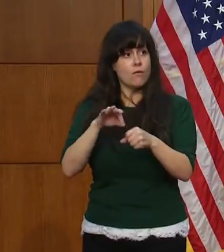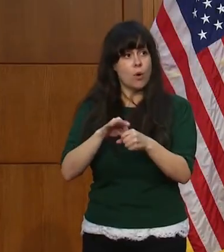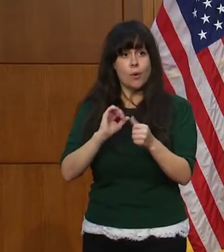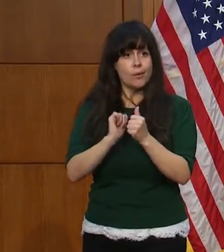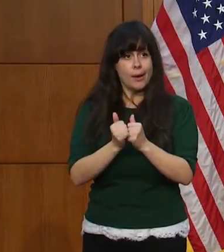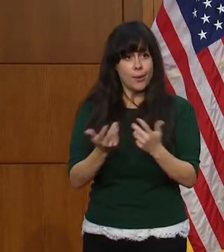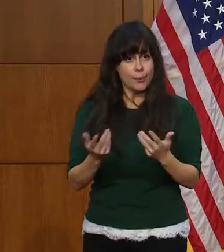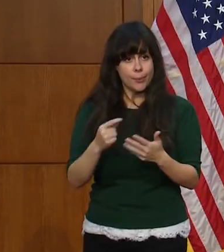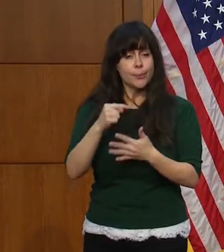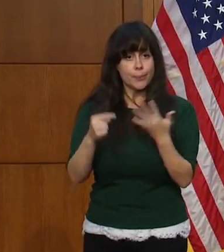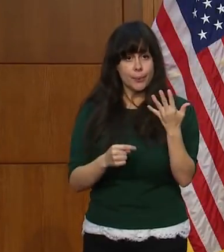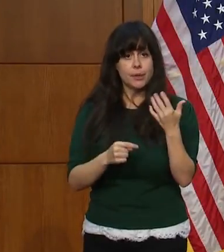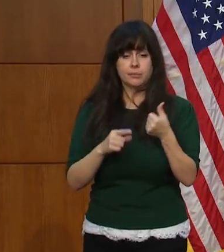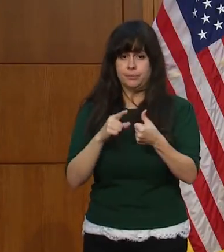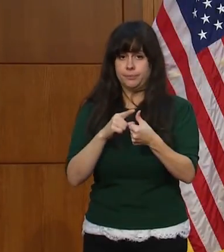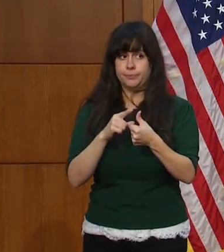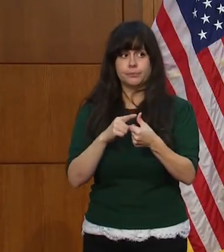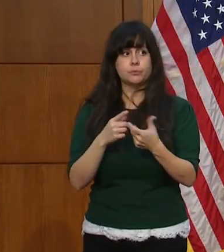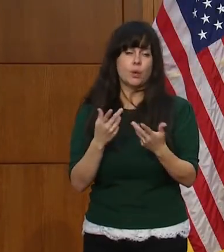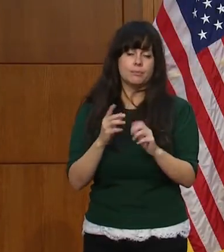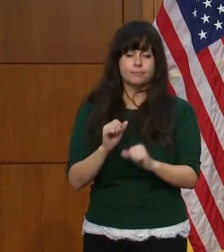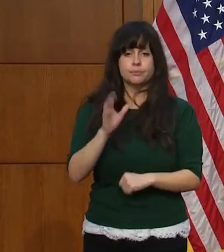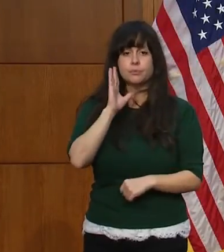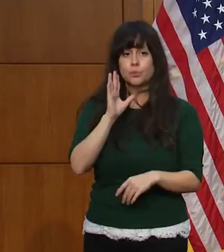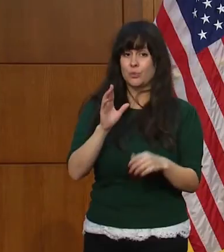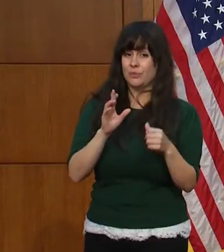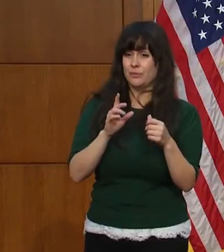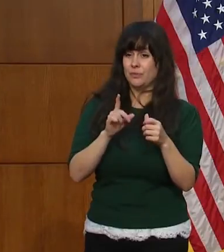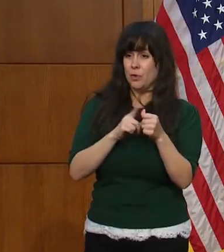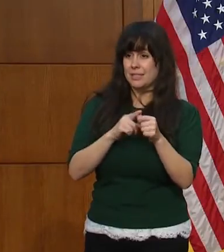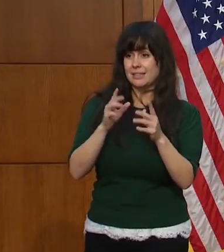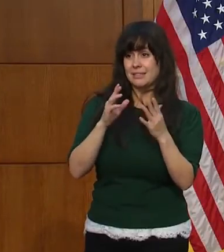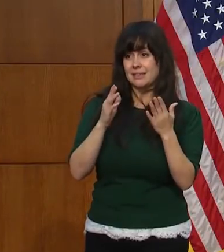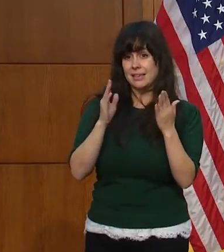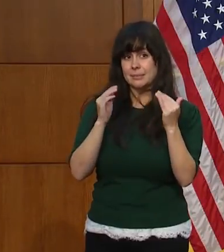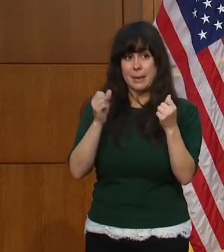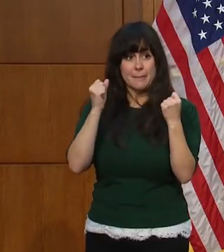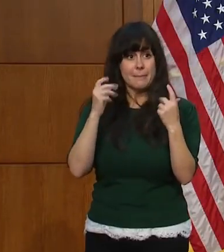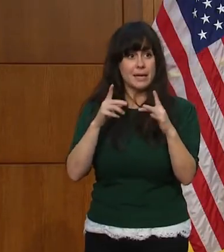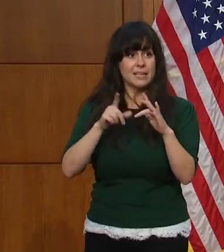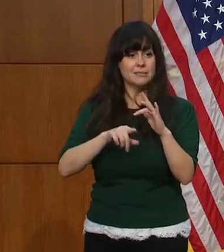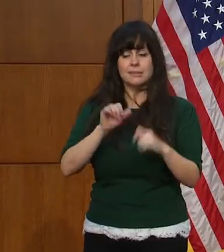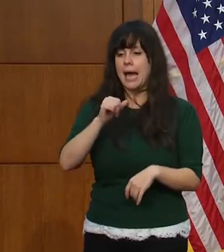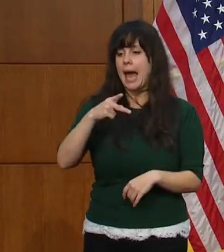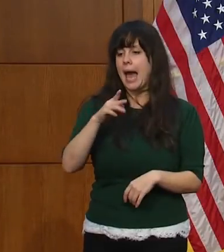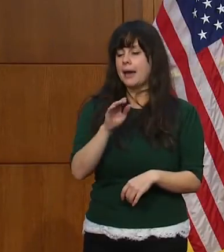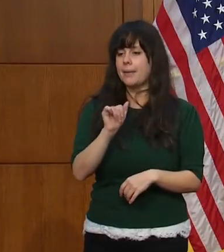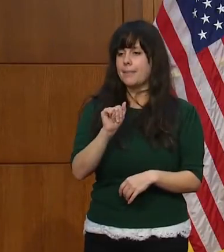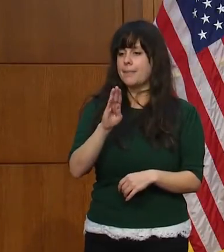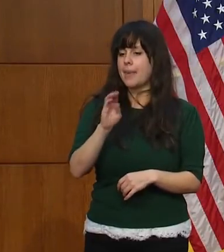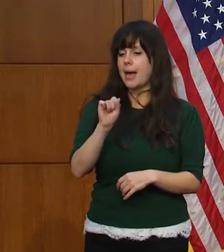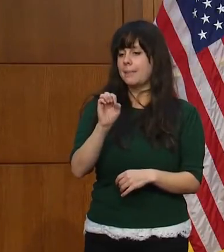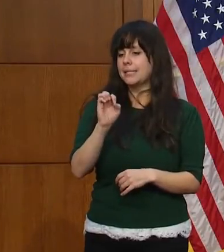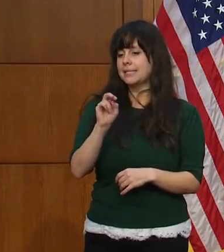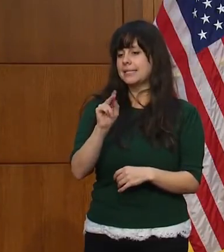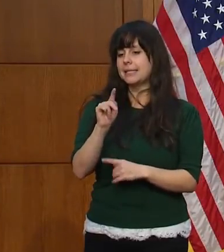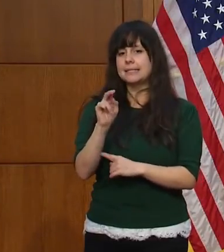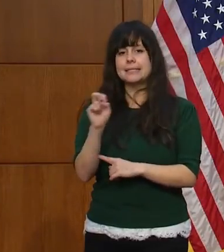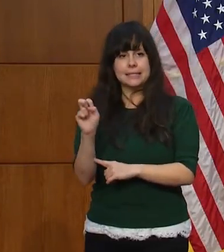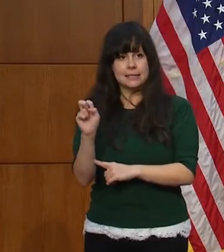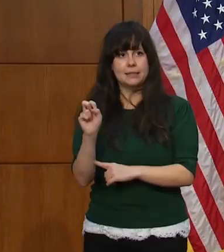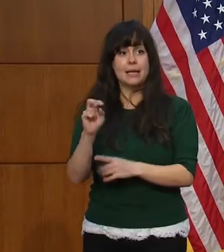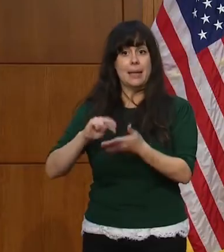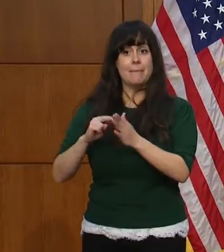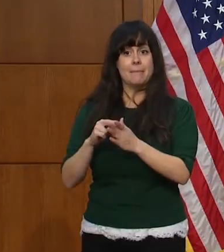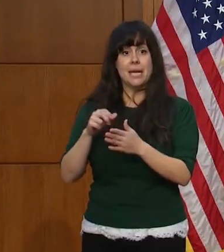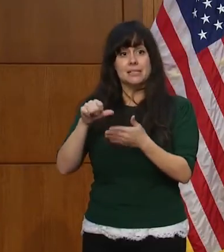this fall. We expect a high number of absentee voters this year. That is the term for voting